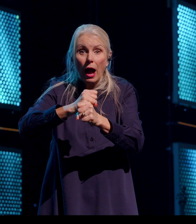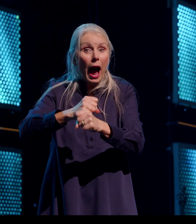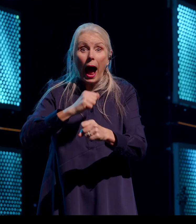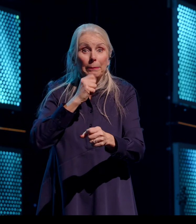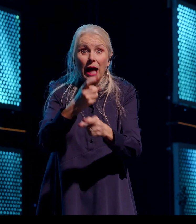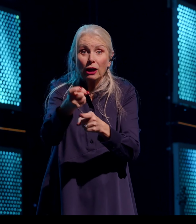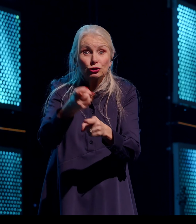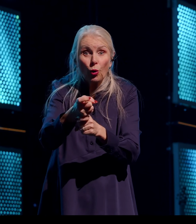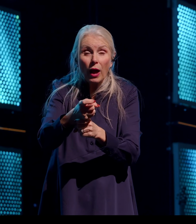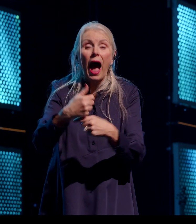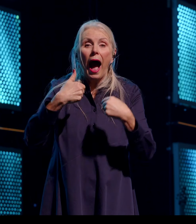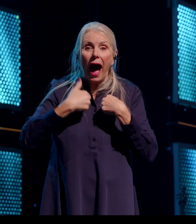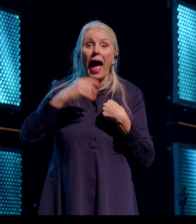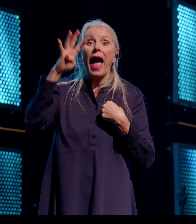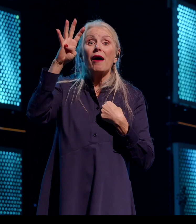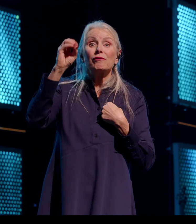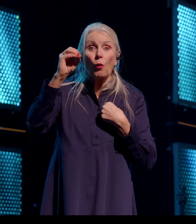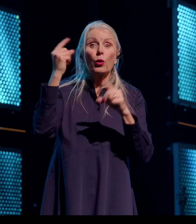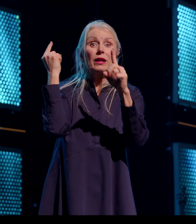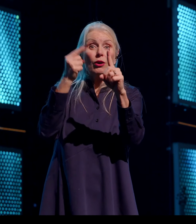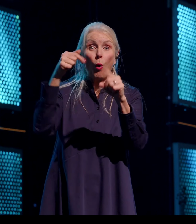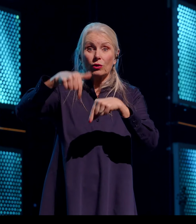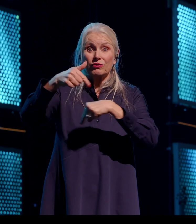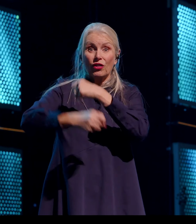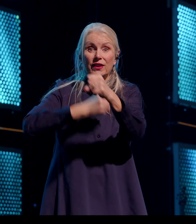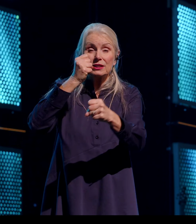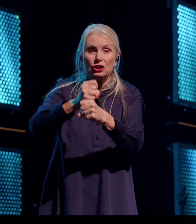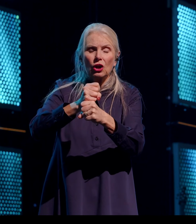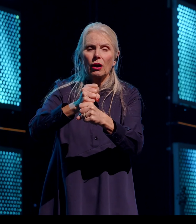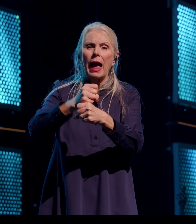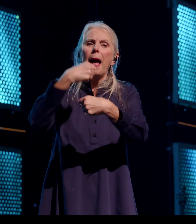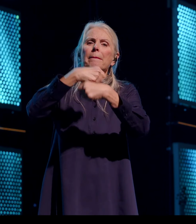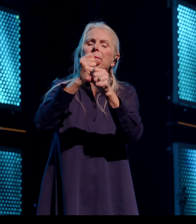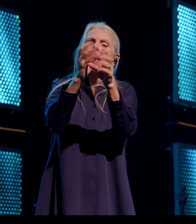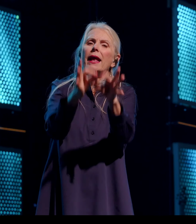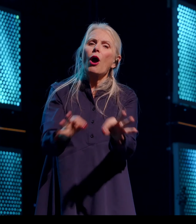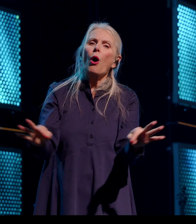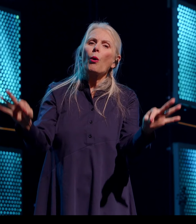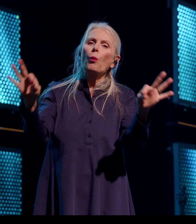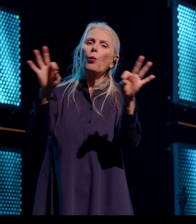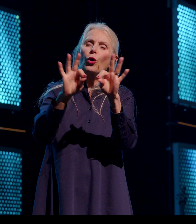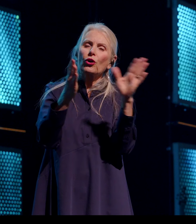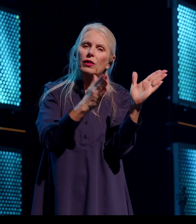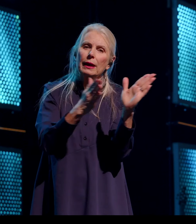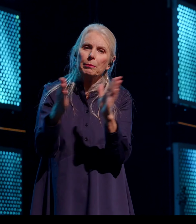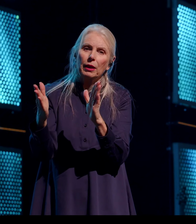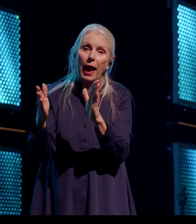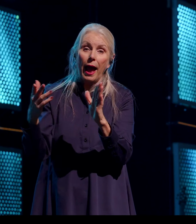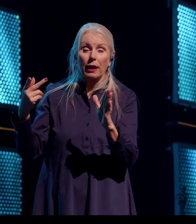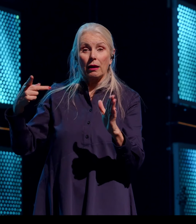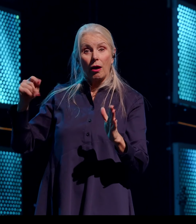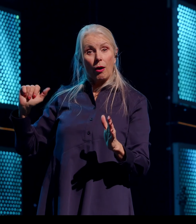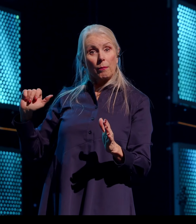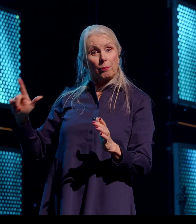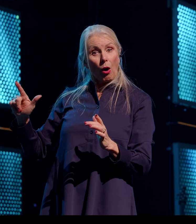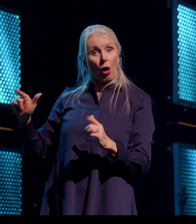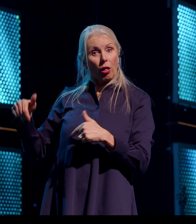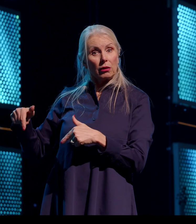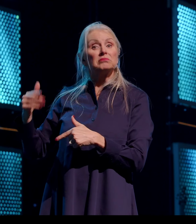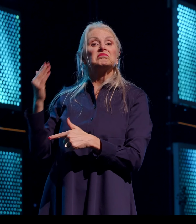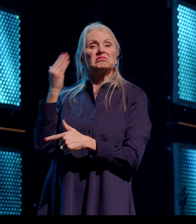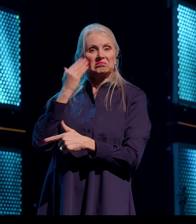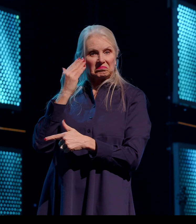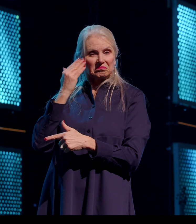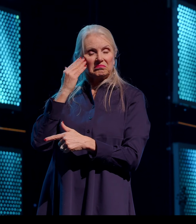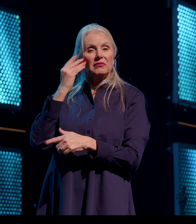year. I got a lot of them. Make a worthy plan. Paul had one, a worthy plan of strengthening churches,